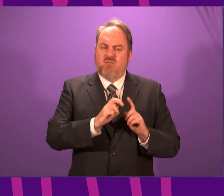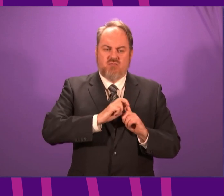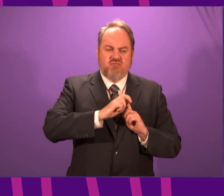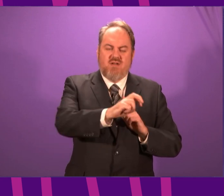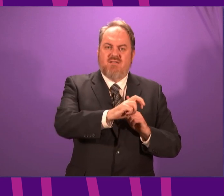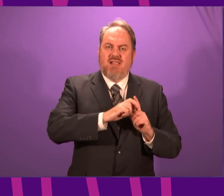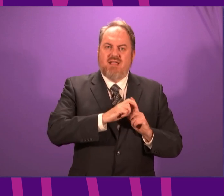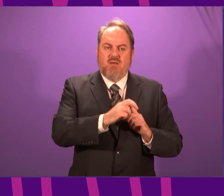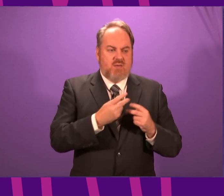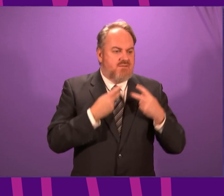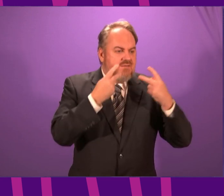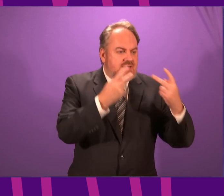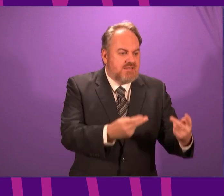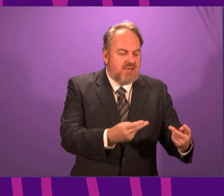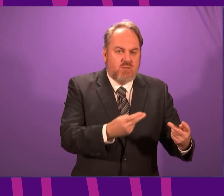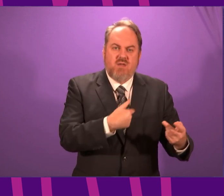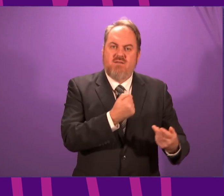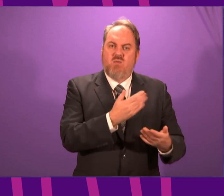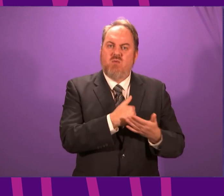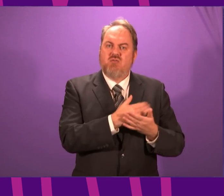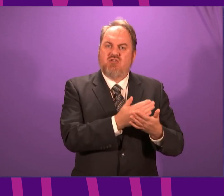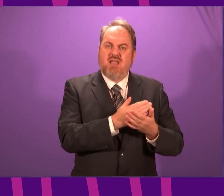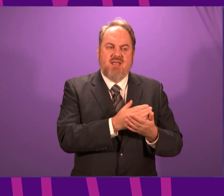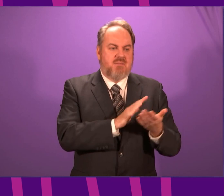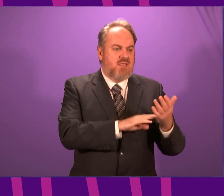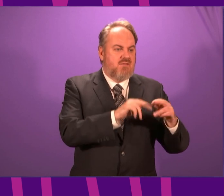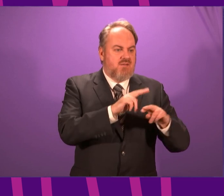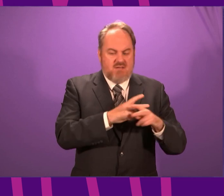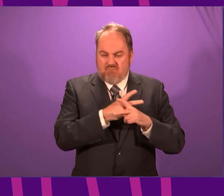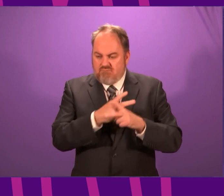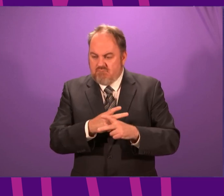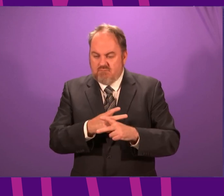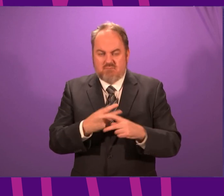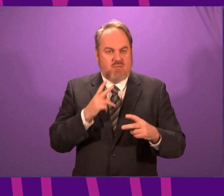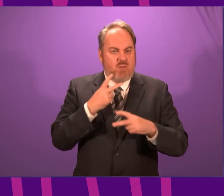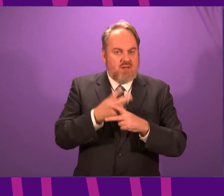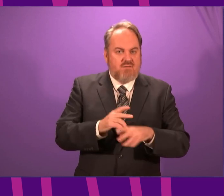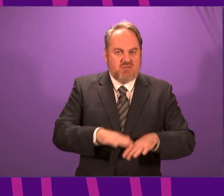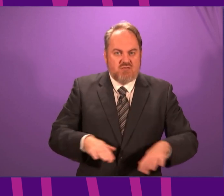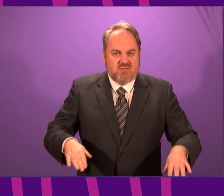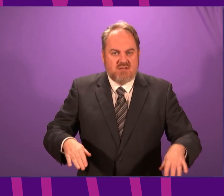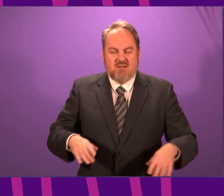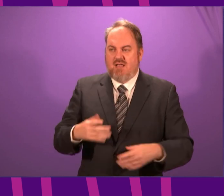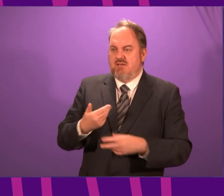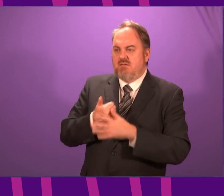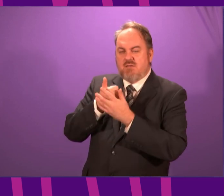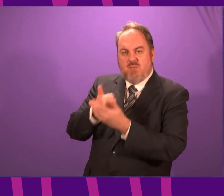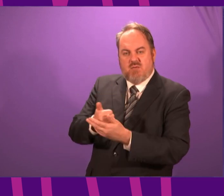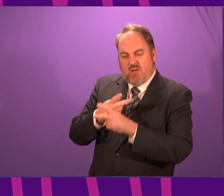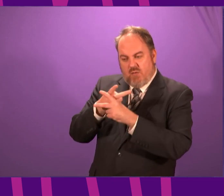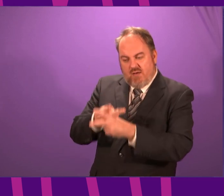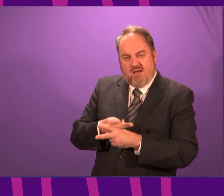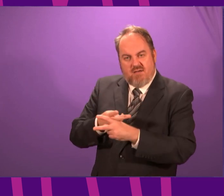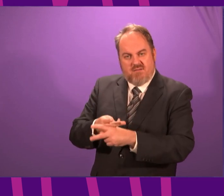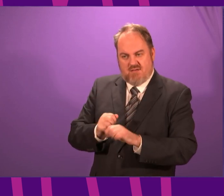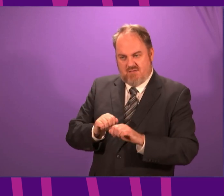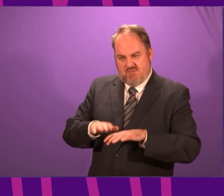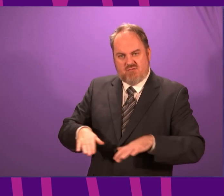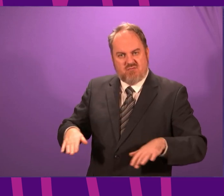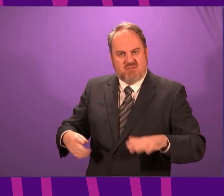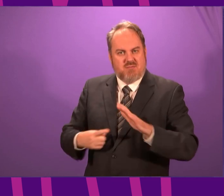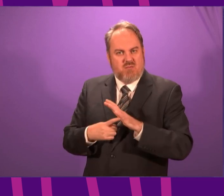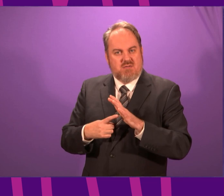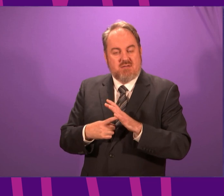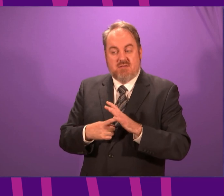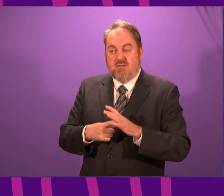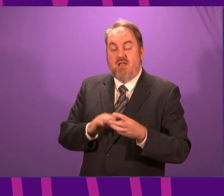parenting arrangements. This is really important to avoid any additional pressures and harm for children and young people as we move into winter. And